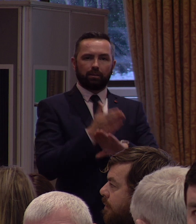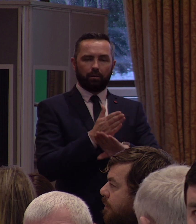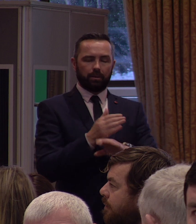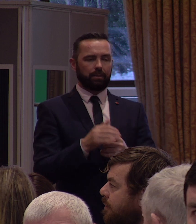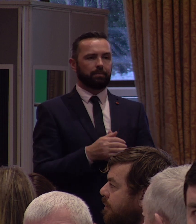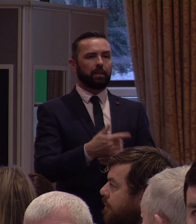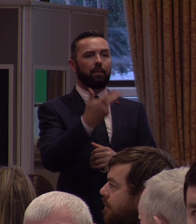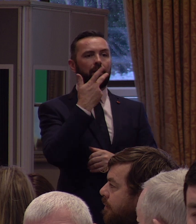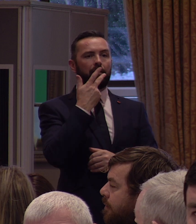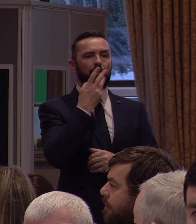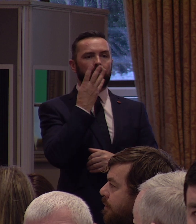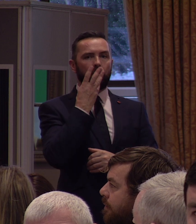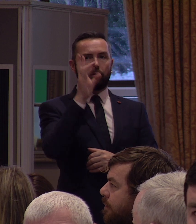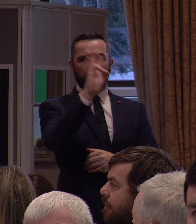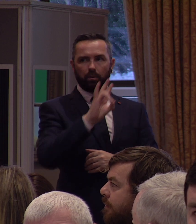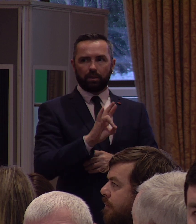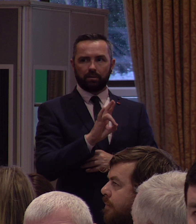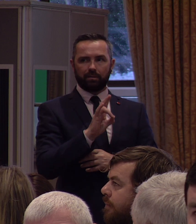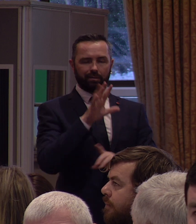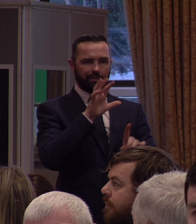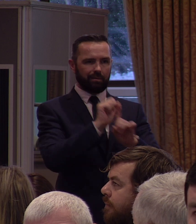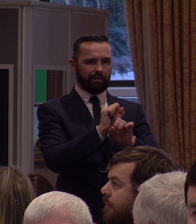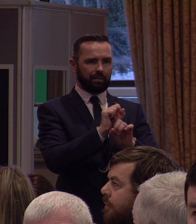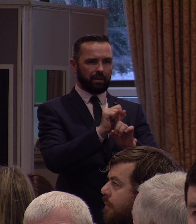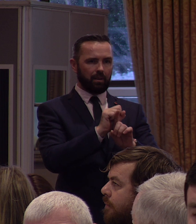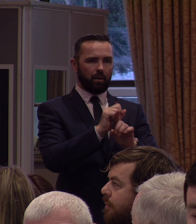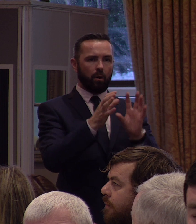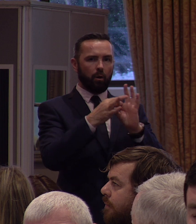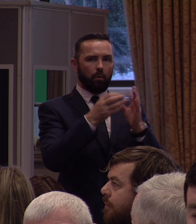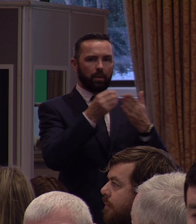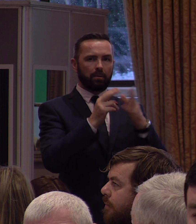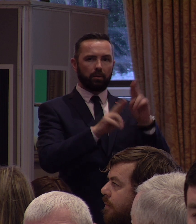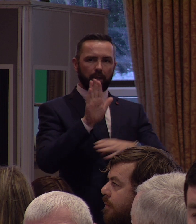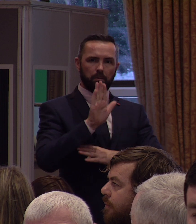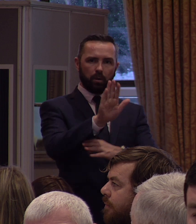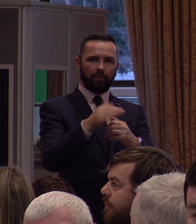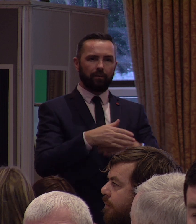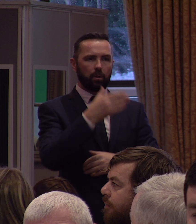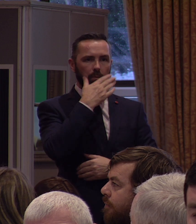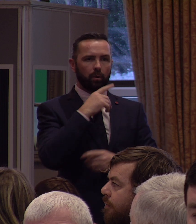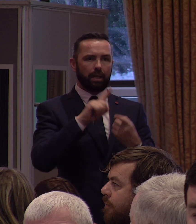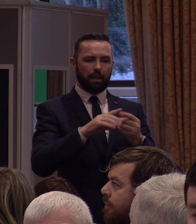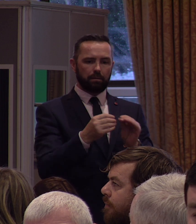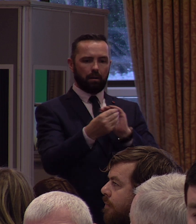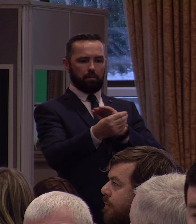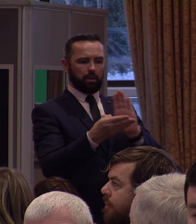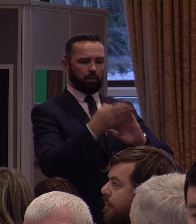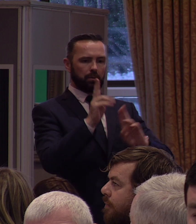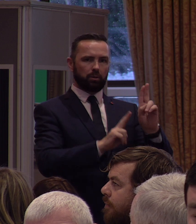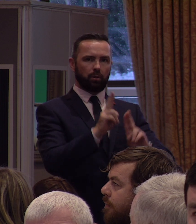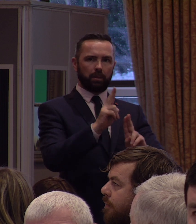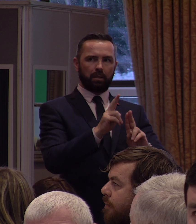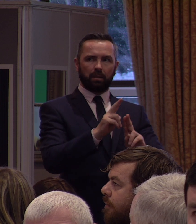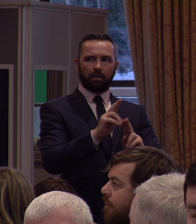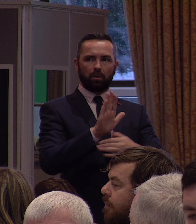question, they noted that home ec should be compulsory for boys, and vice versa, construction studies should be